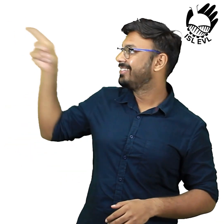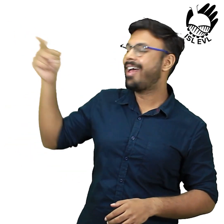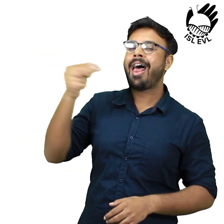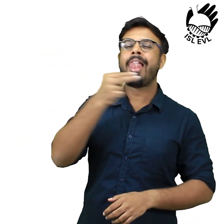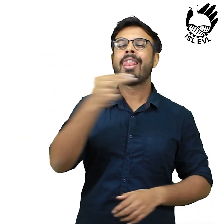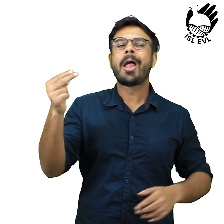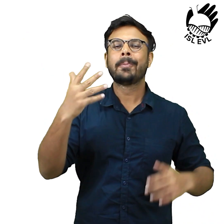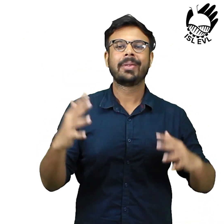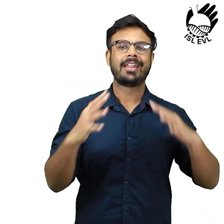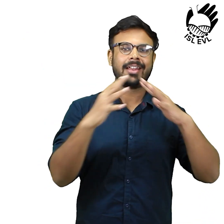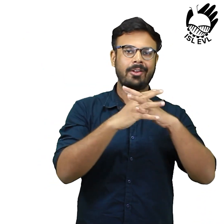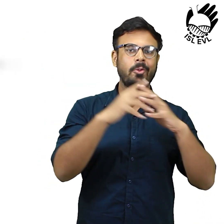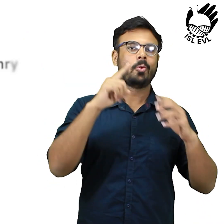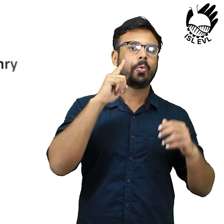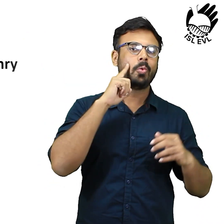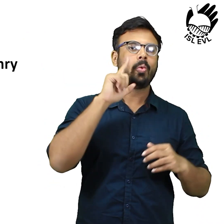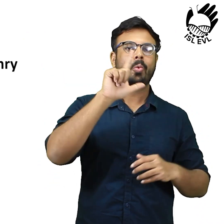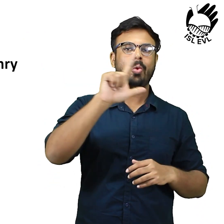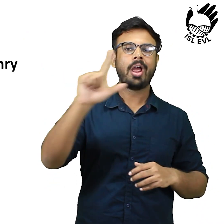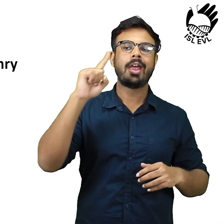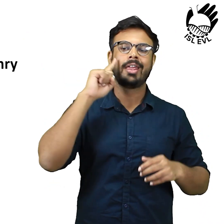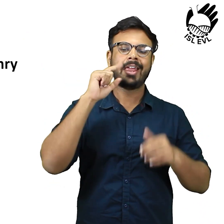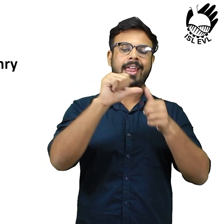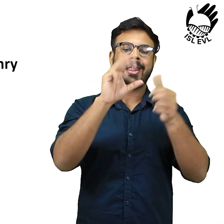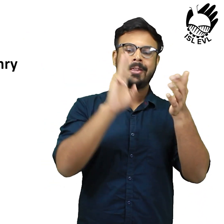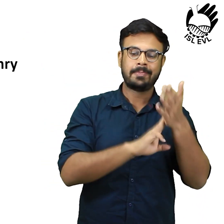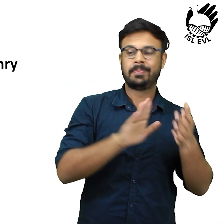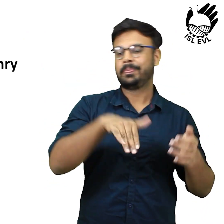Just over 100 years ago, a team of father and son,